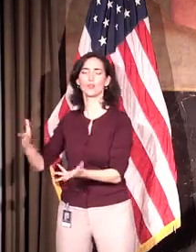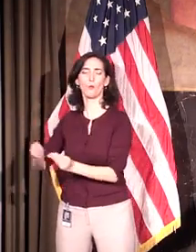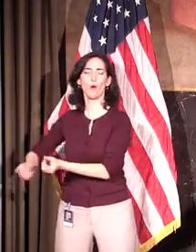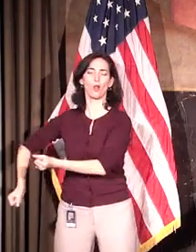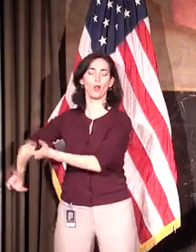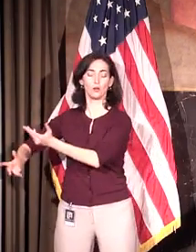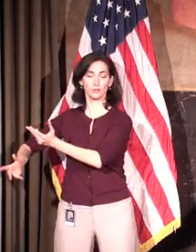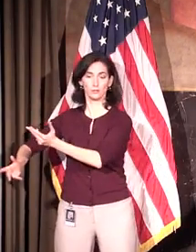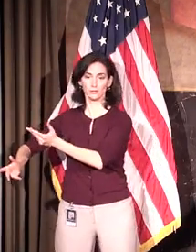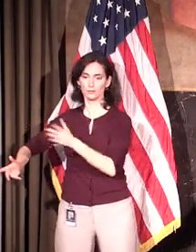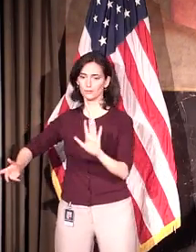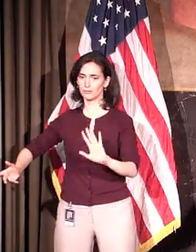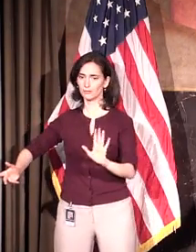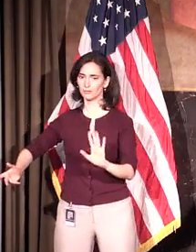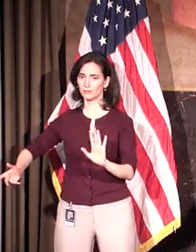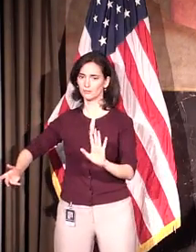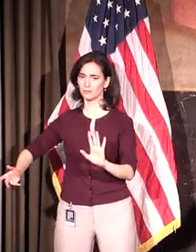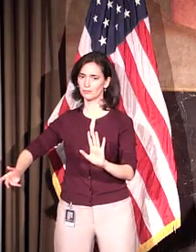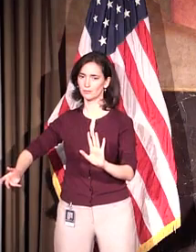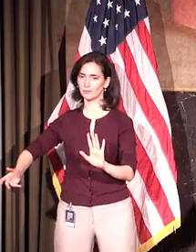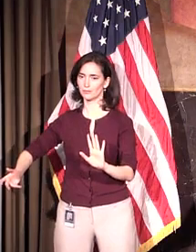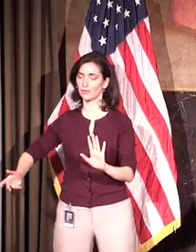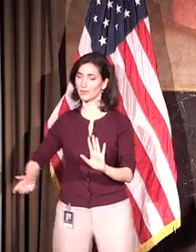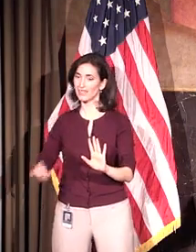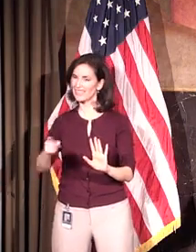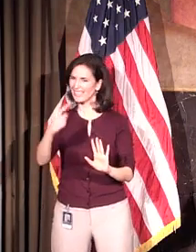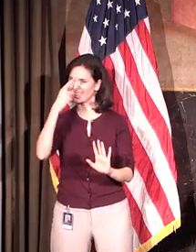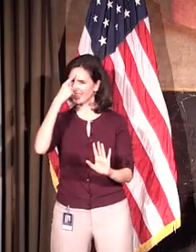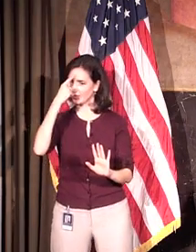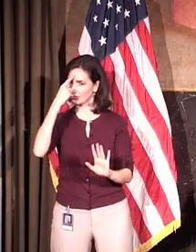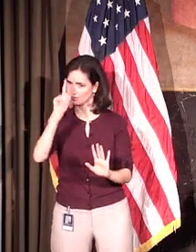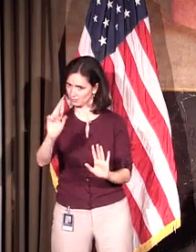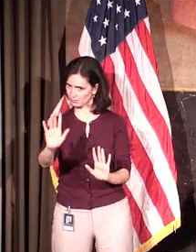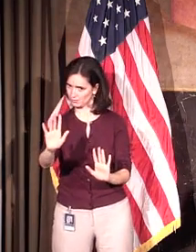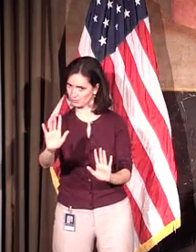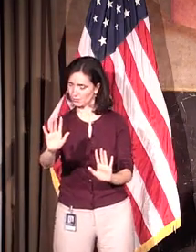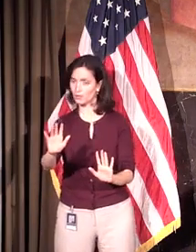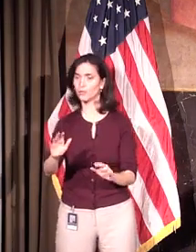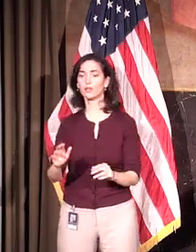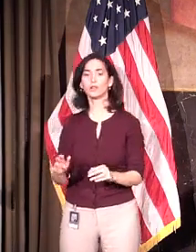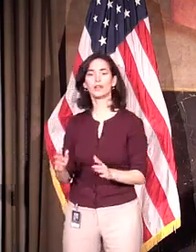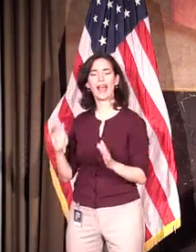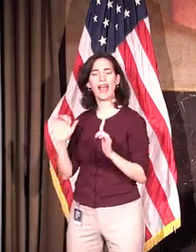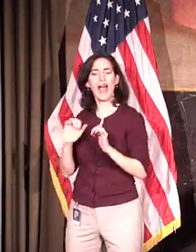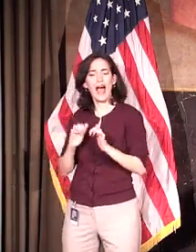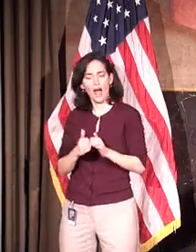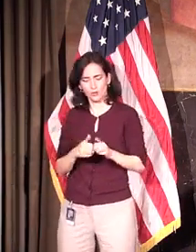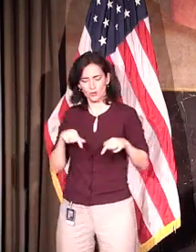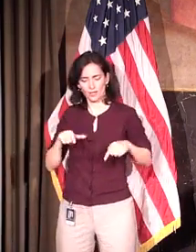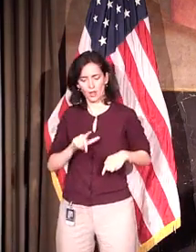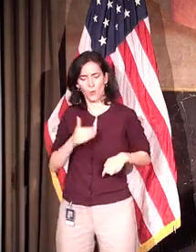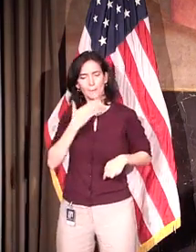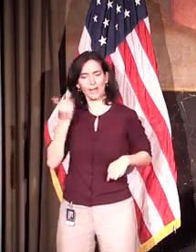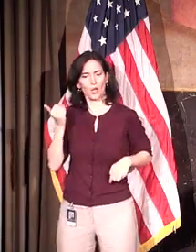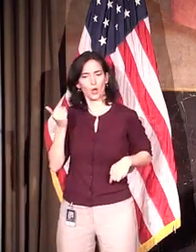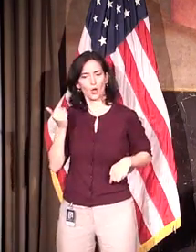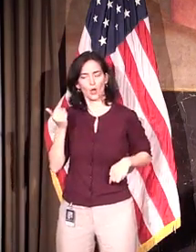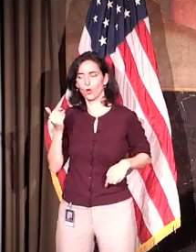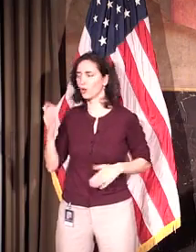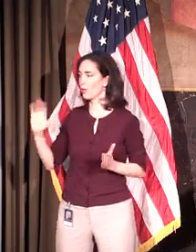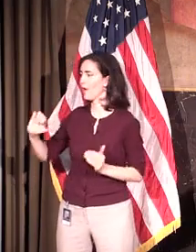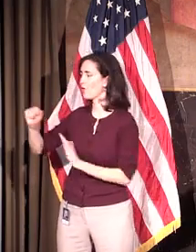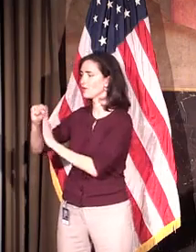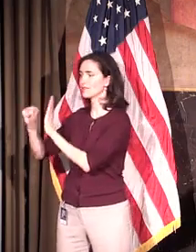mitigation measures. Well, I just want you to think about that for a second. If the reason you're better, at least